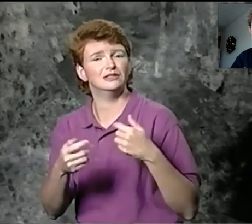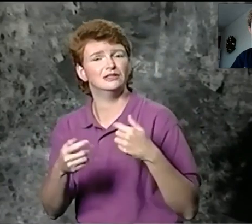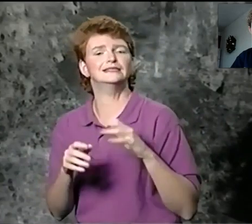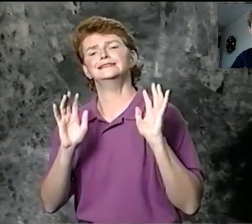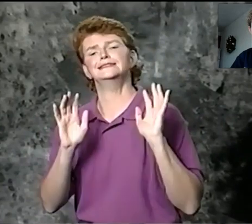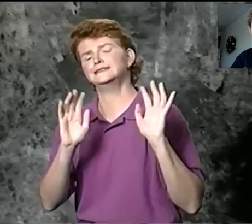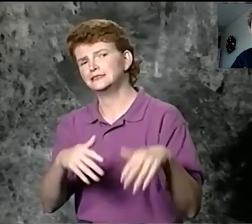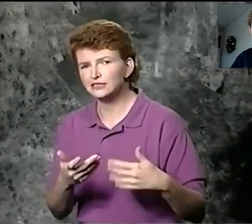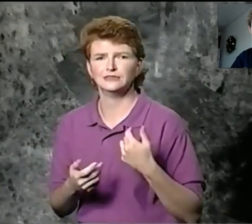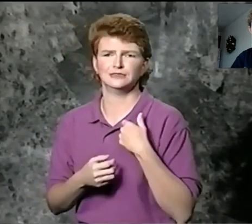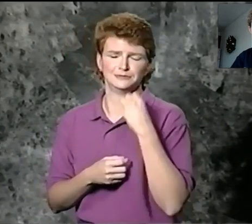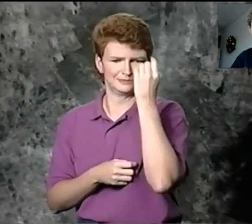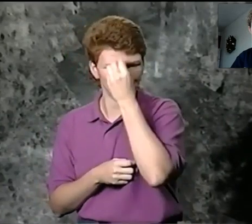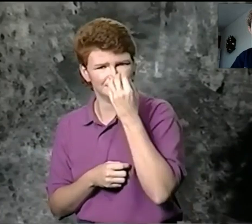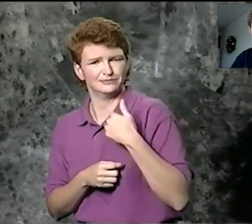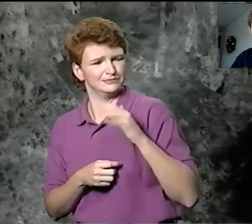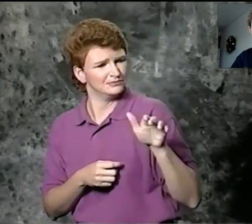You can try, but it's not work.